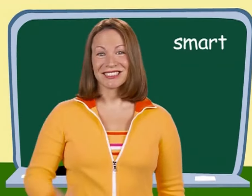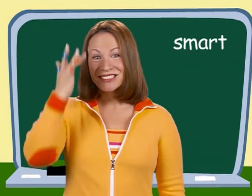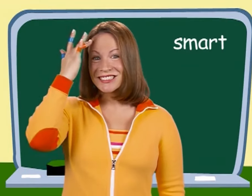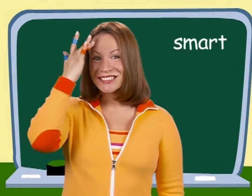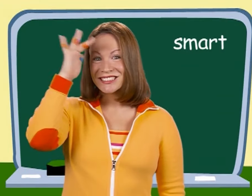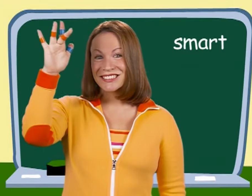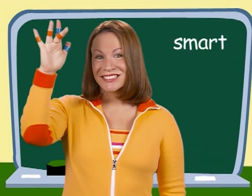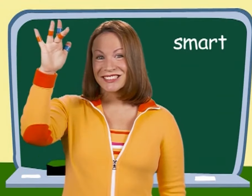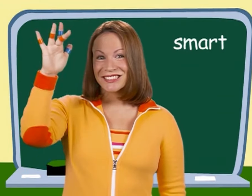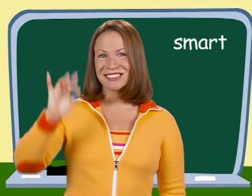Sign smart.